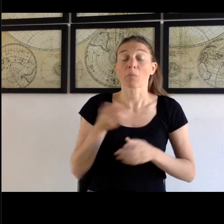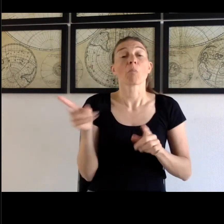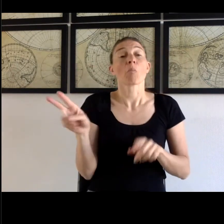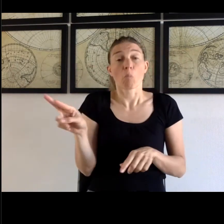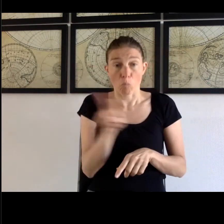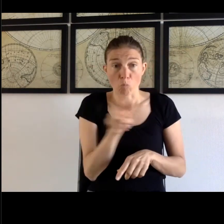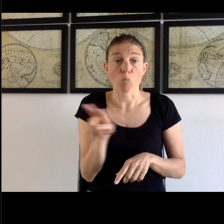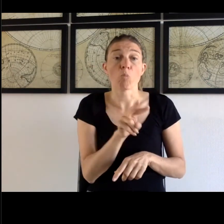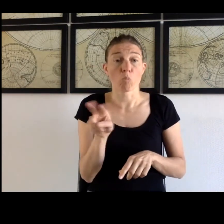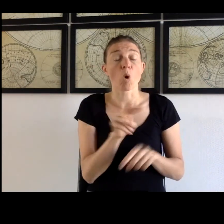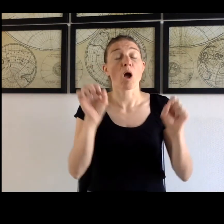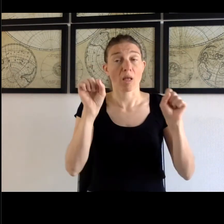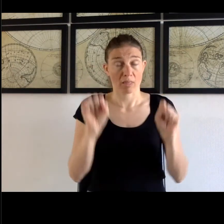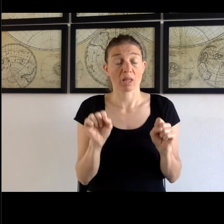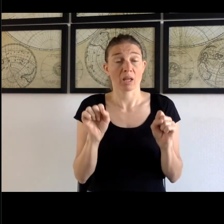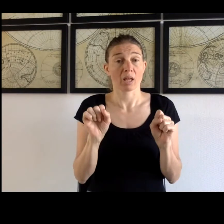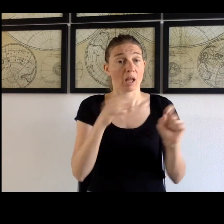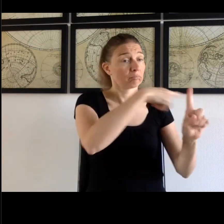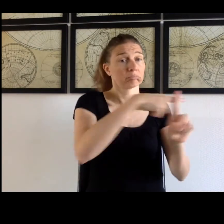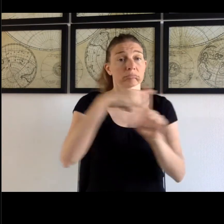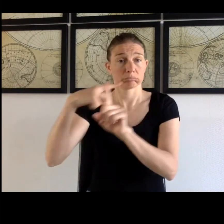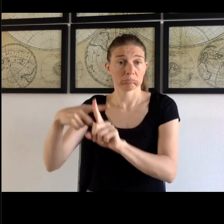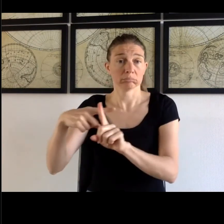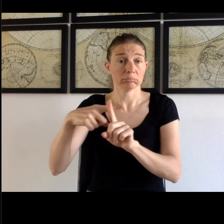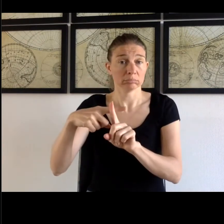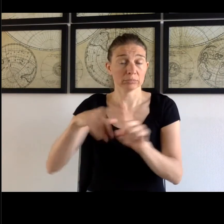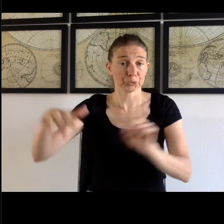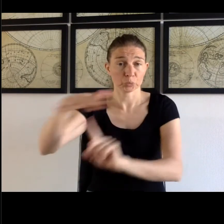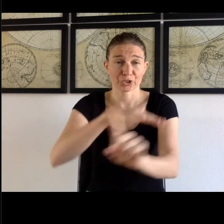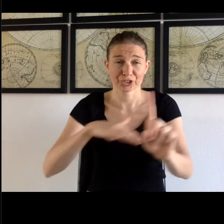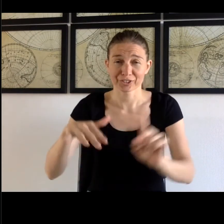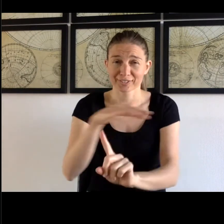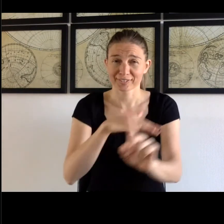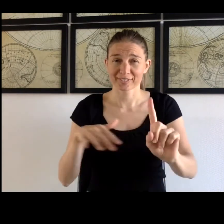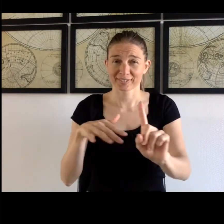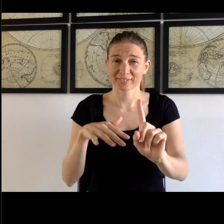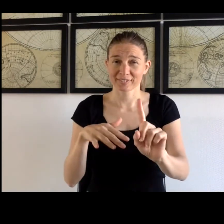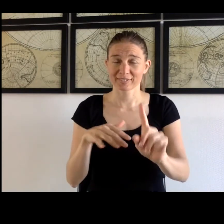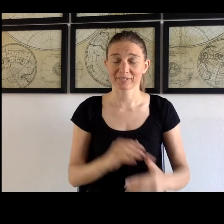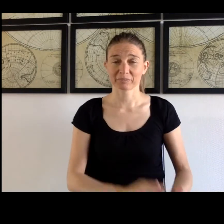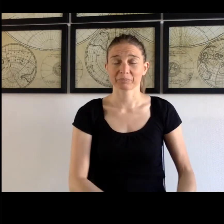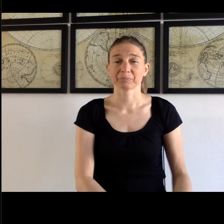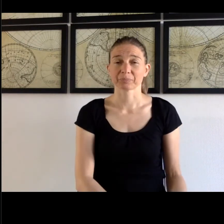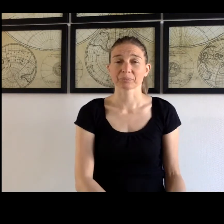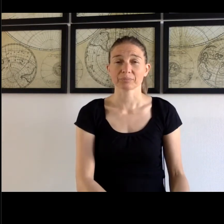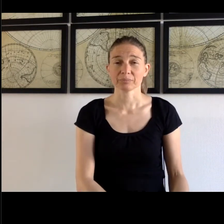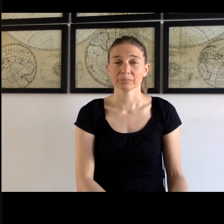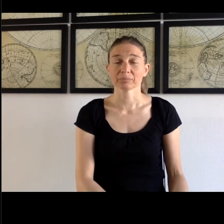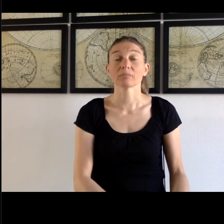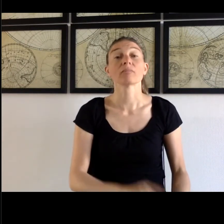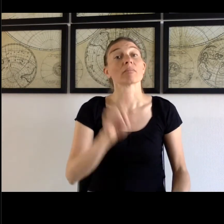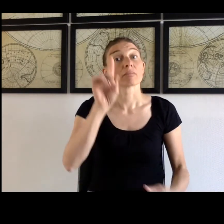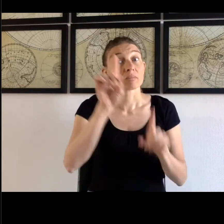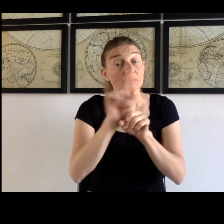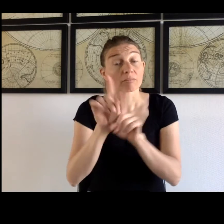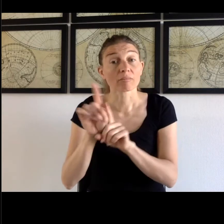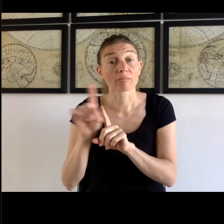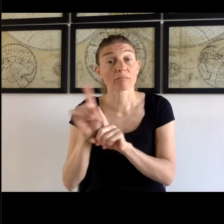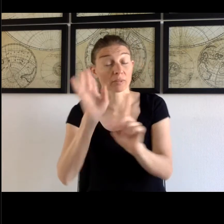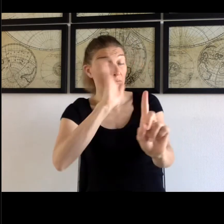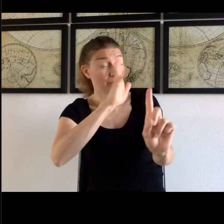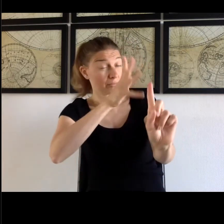benefit from those processes. We need to make sure that the assessment is reliable. So it is important